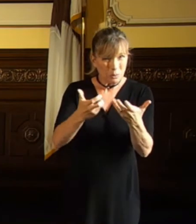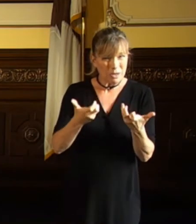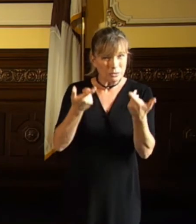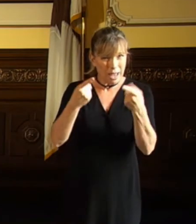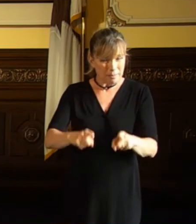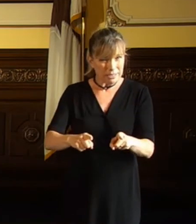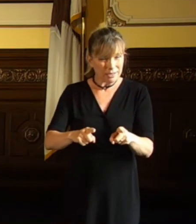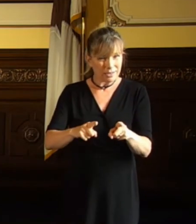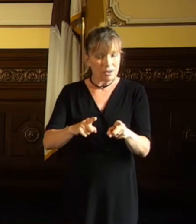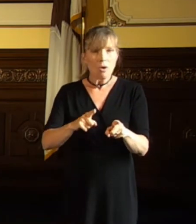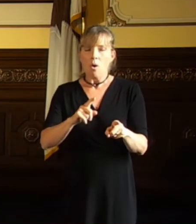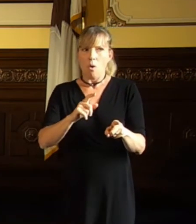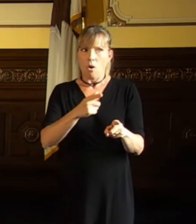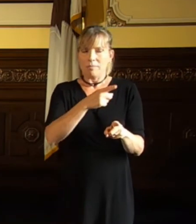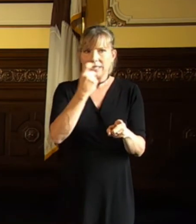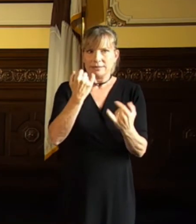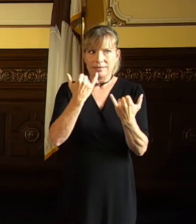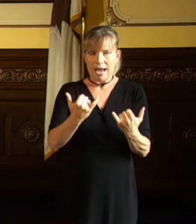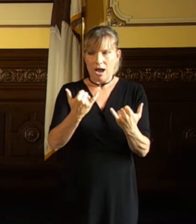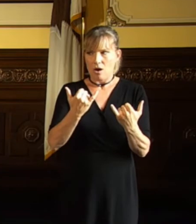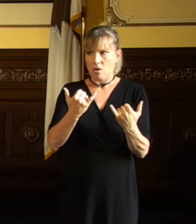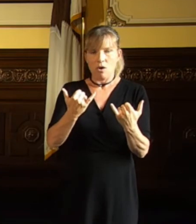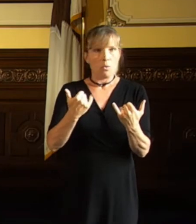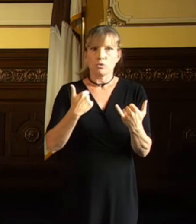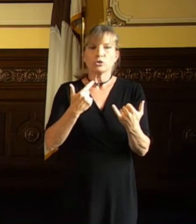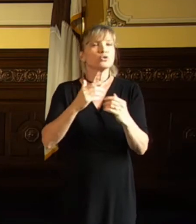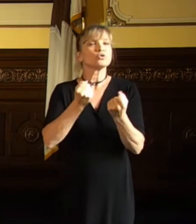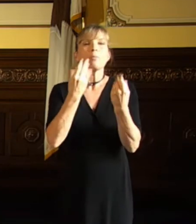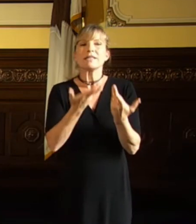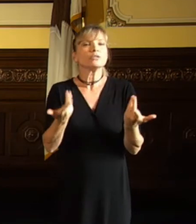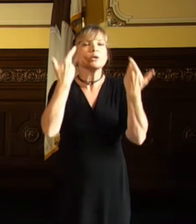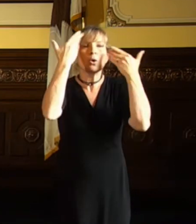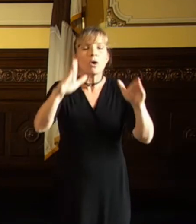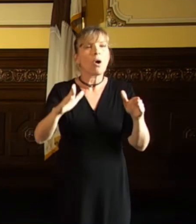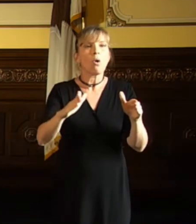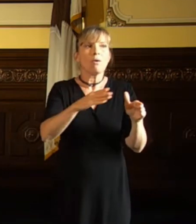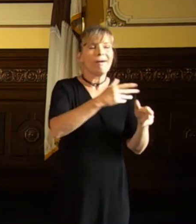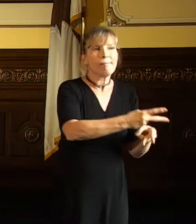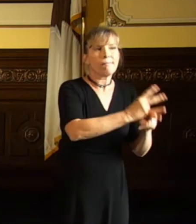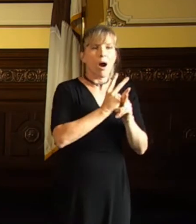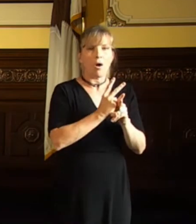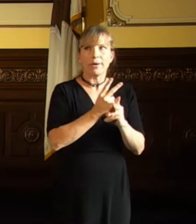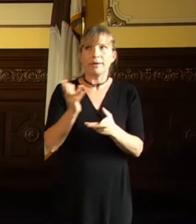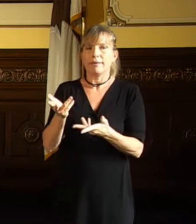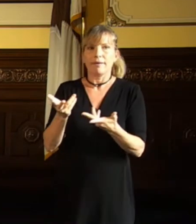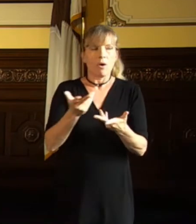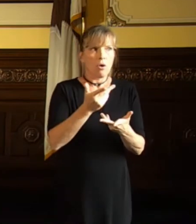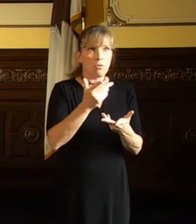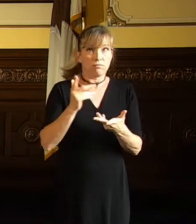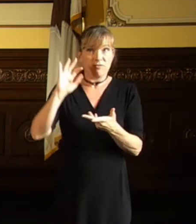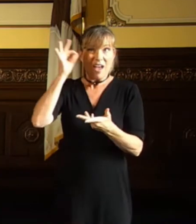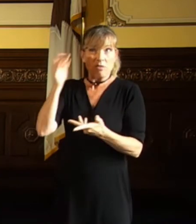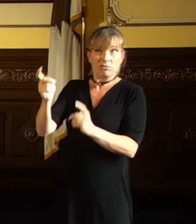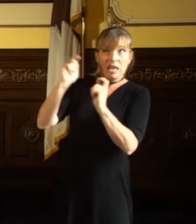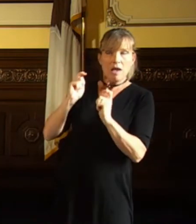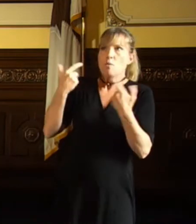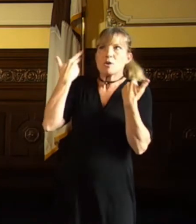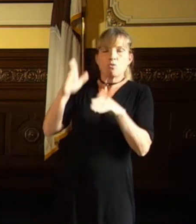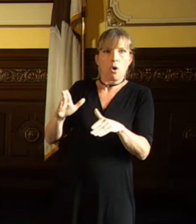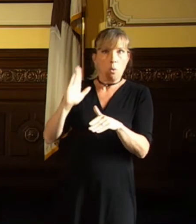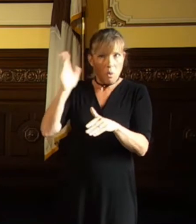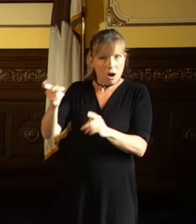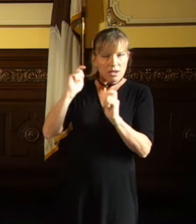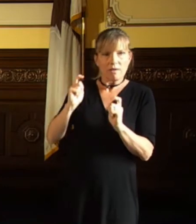to happen, or given the great many other unknowns having to do with borrowing what we will or will not get from the feds,